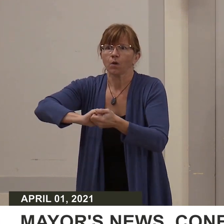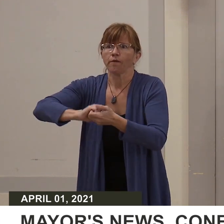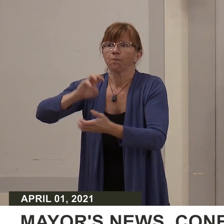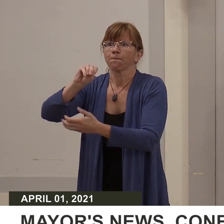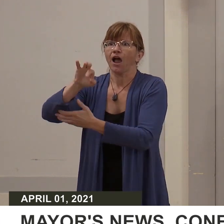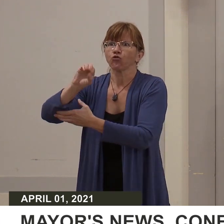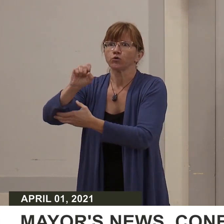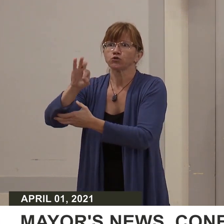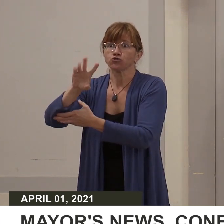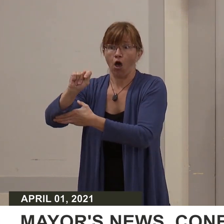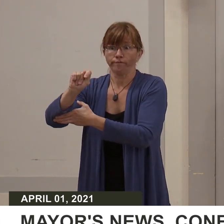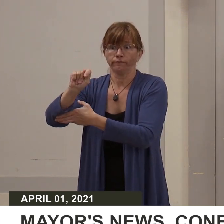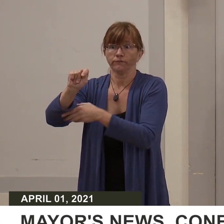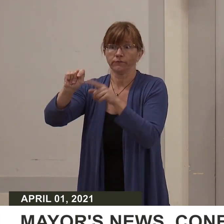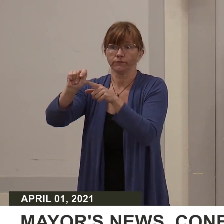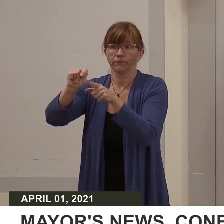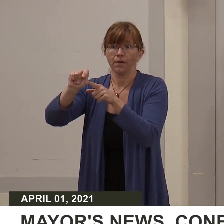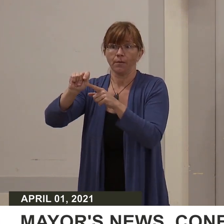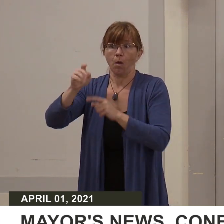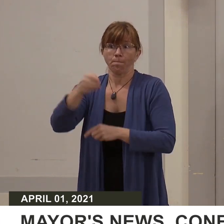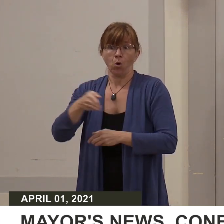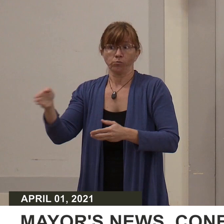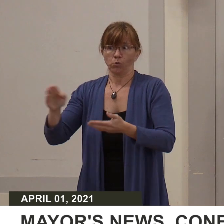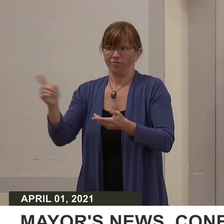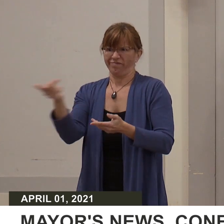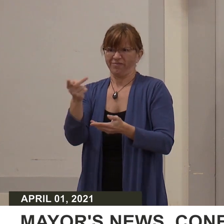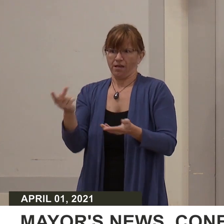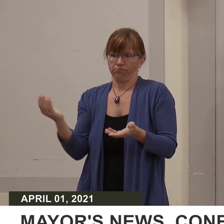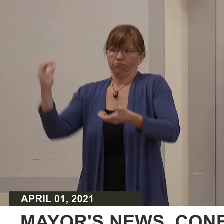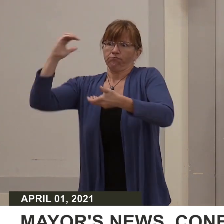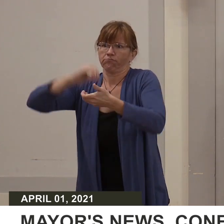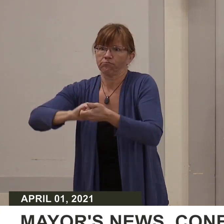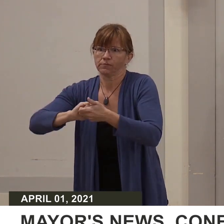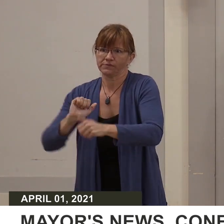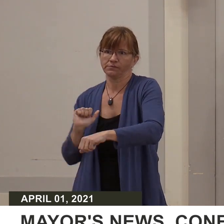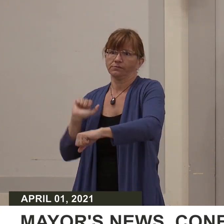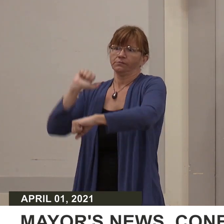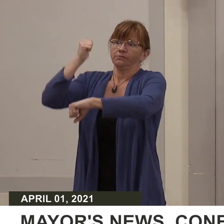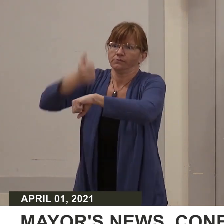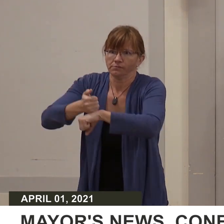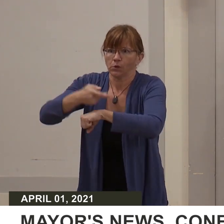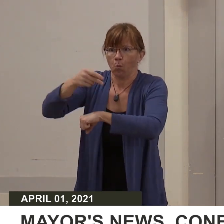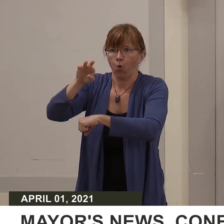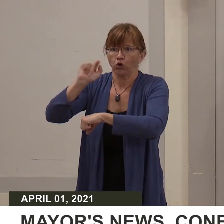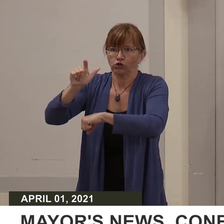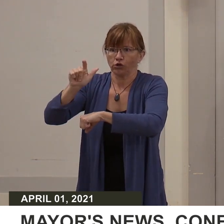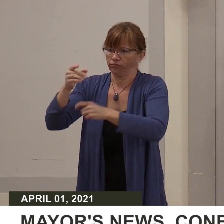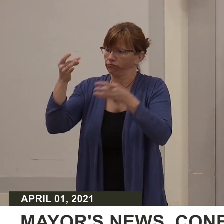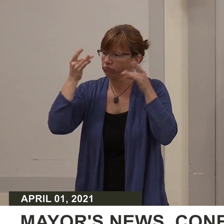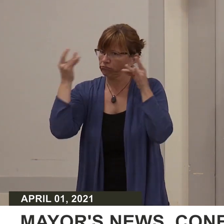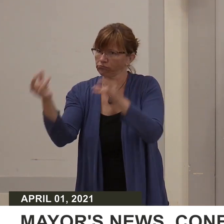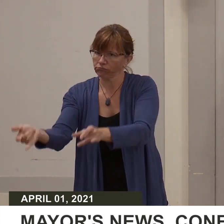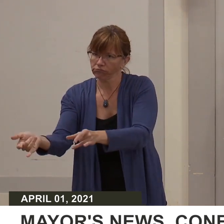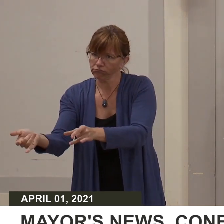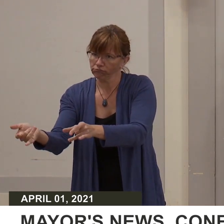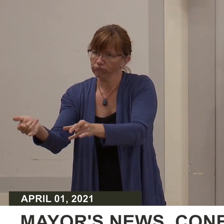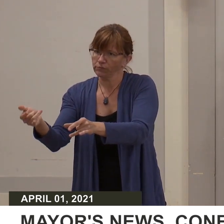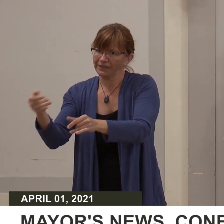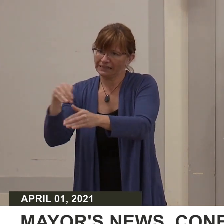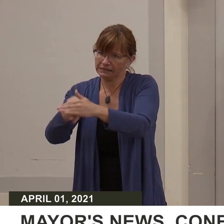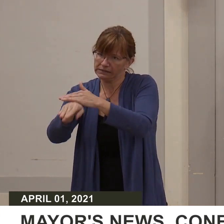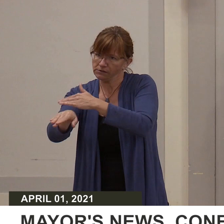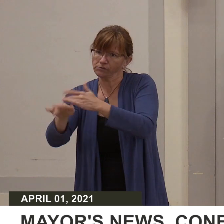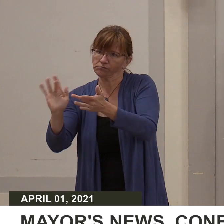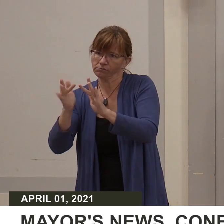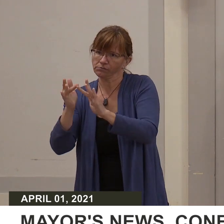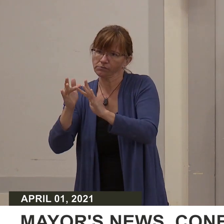of how collaboration can streamline the vaccination process and safeguard the public health of our residents. Again, the